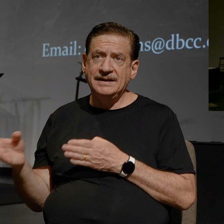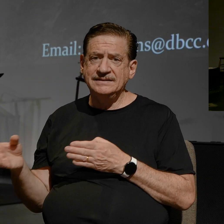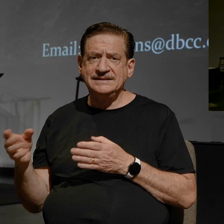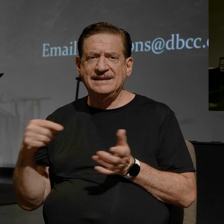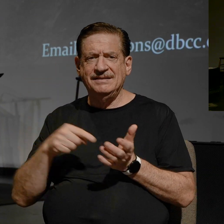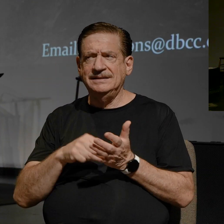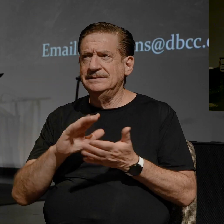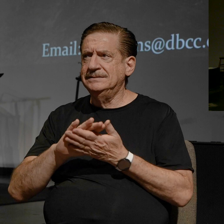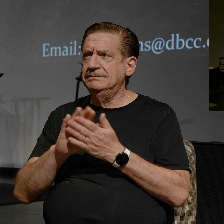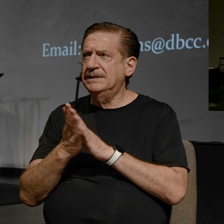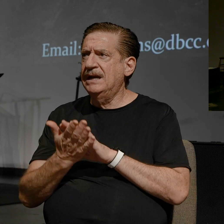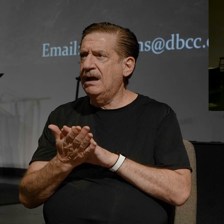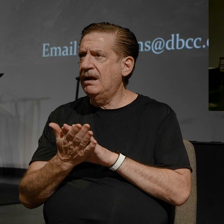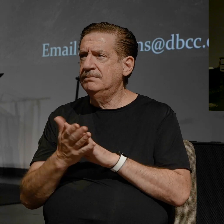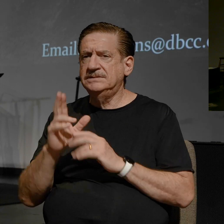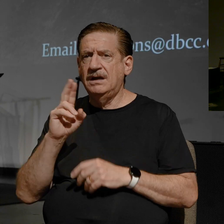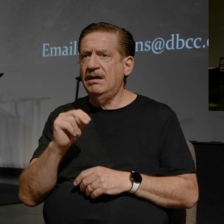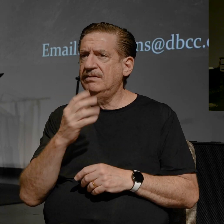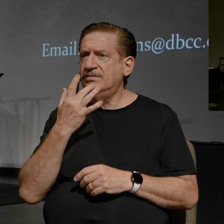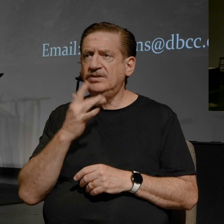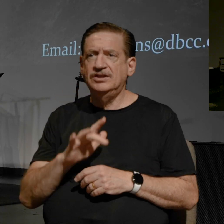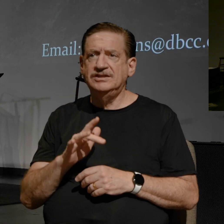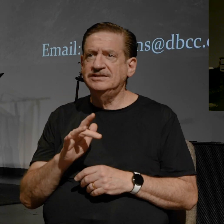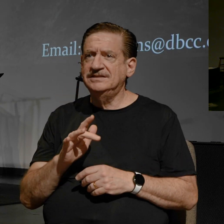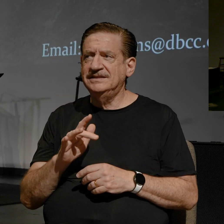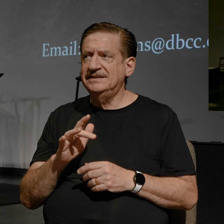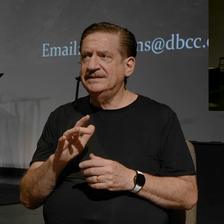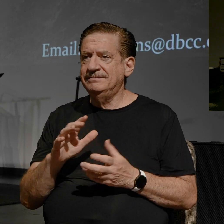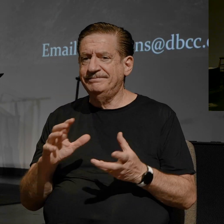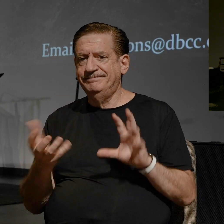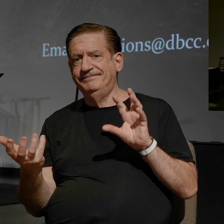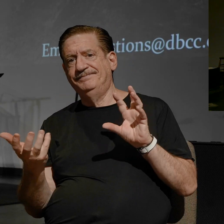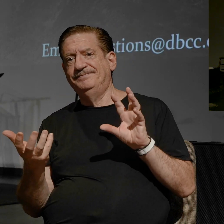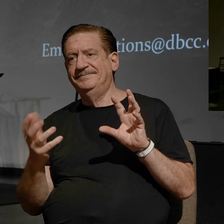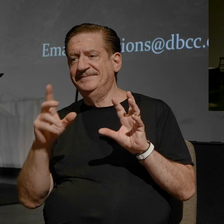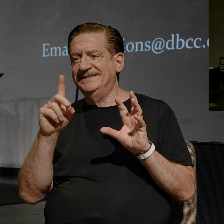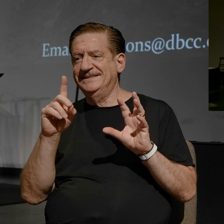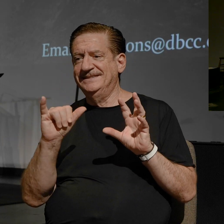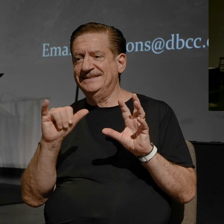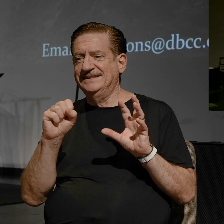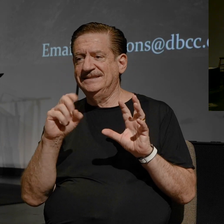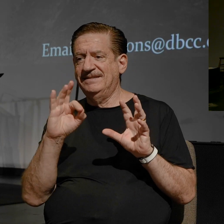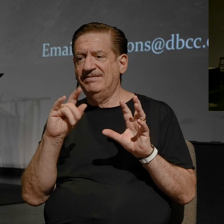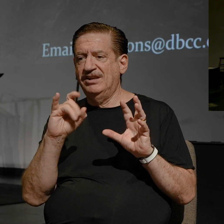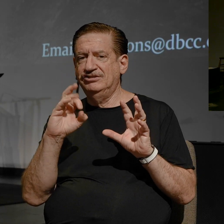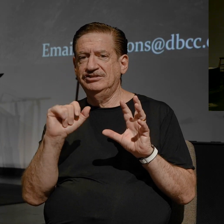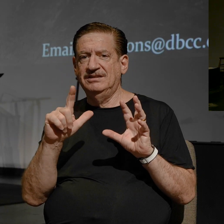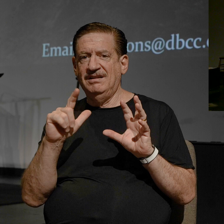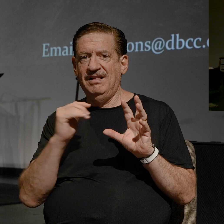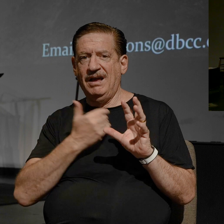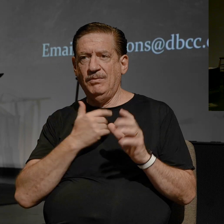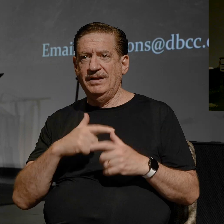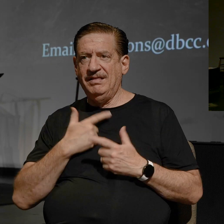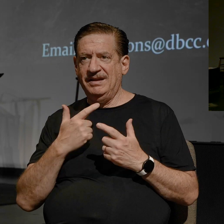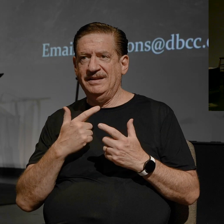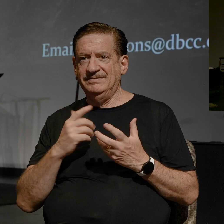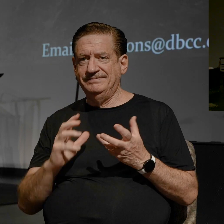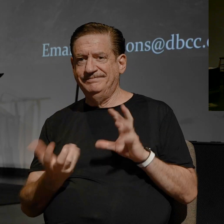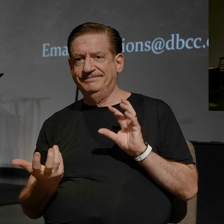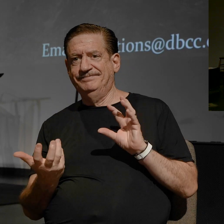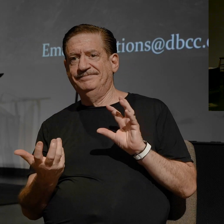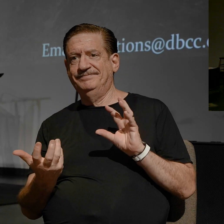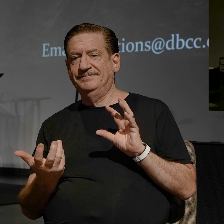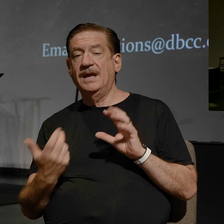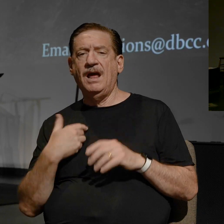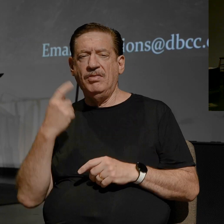this becomes, unfortunately, dysfunctional in our lives. I thought of a couple